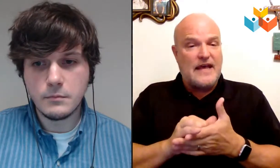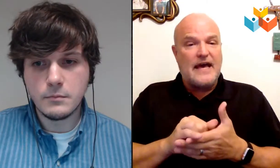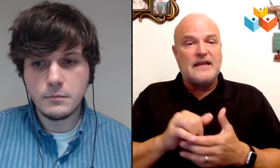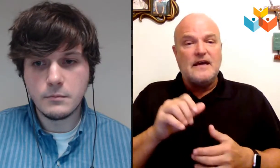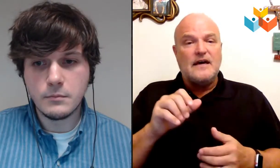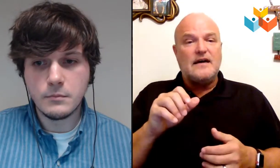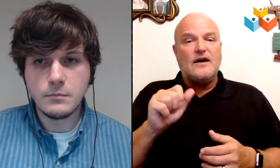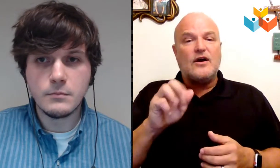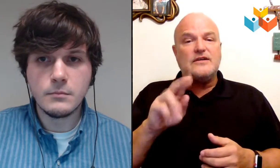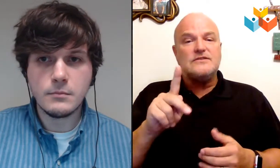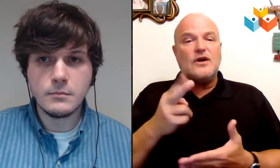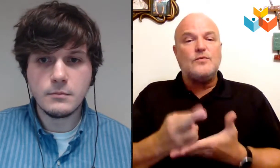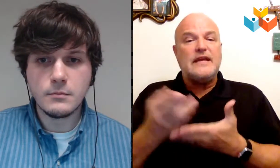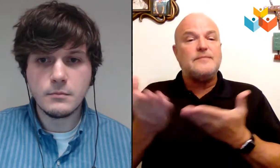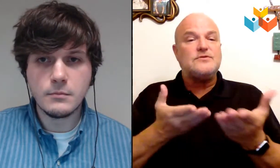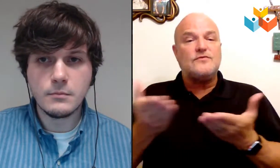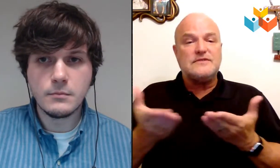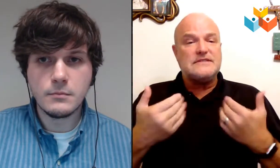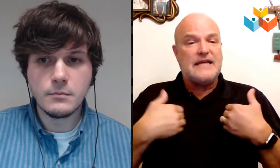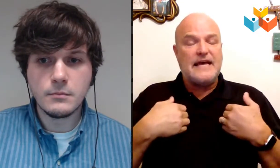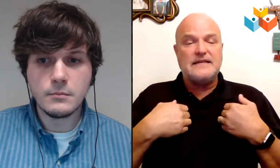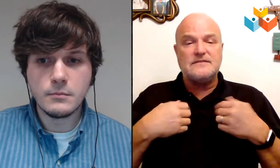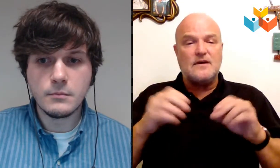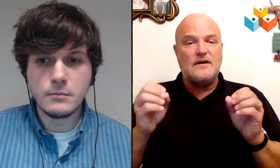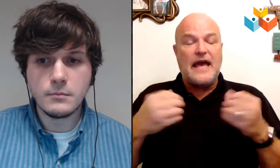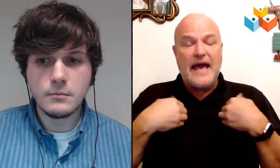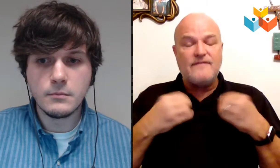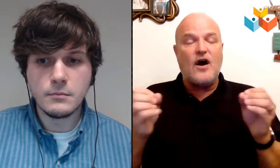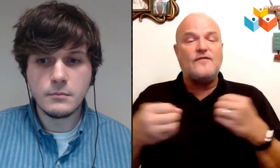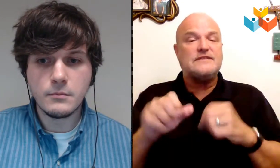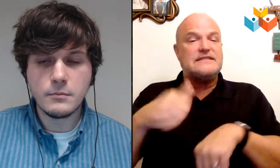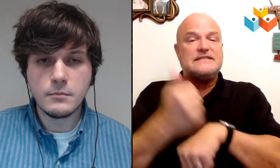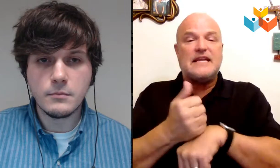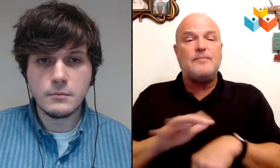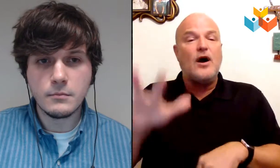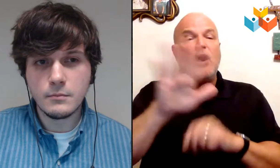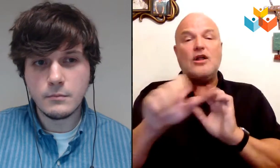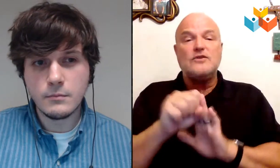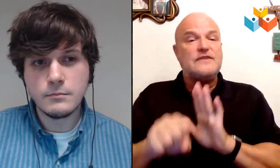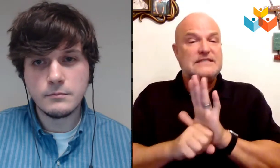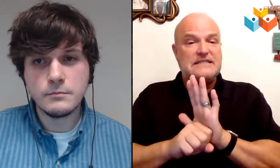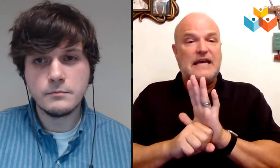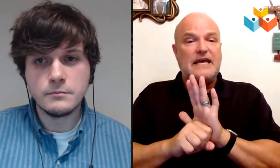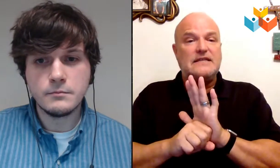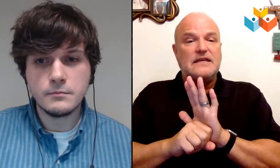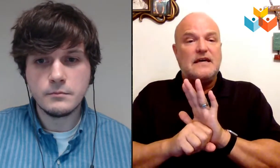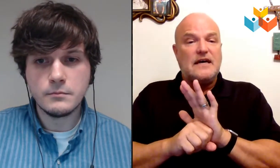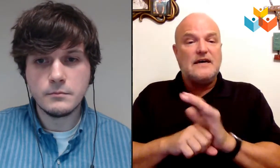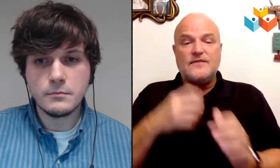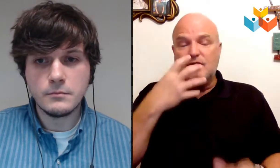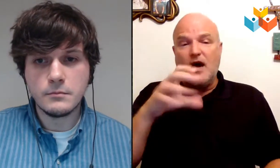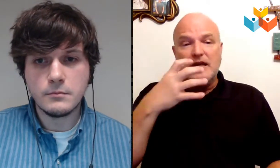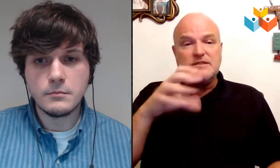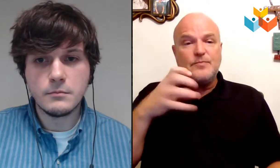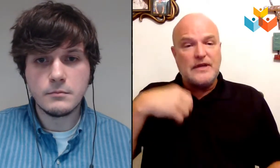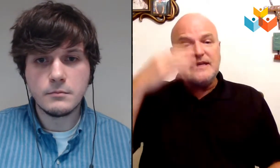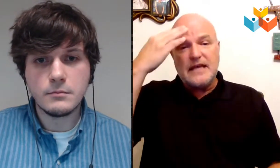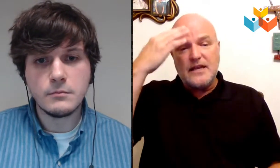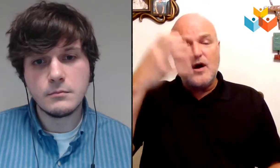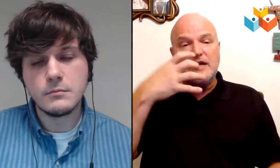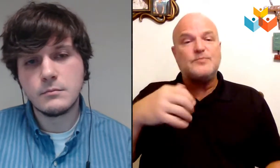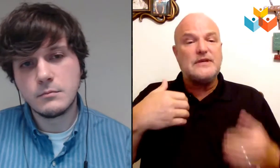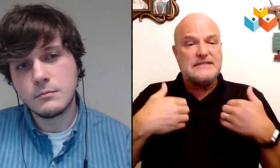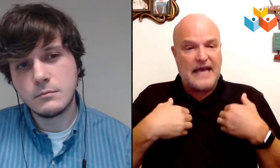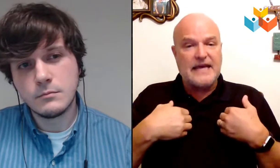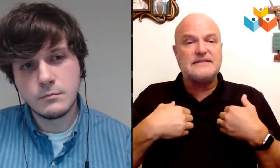answers for that. Arkansas Rehab Services have offices set up all over the state. If they're in Hot Springs,